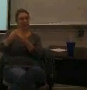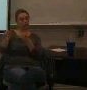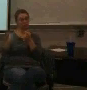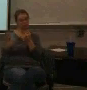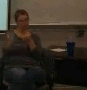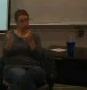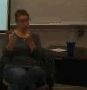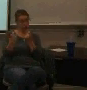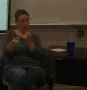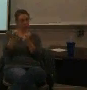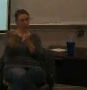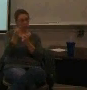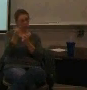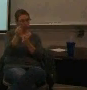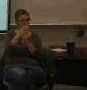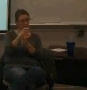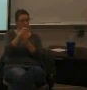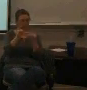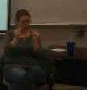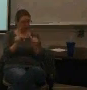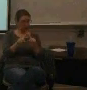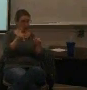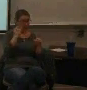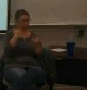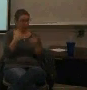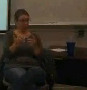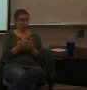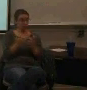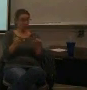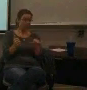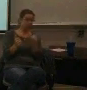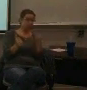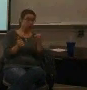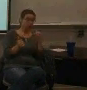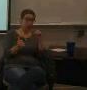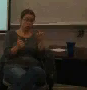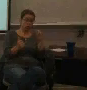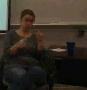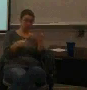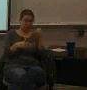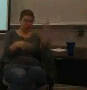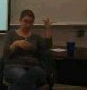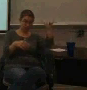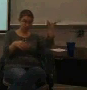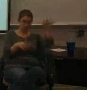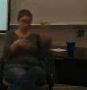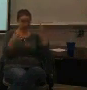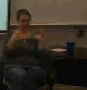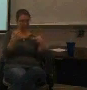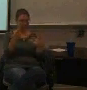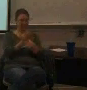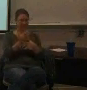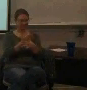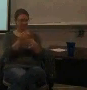here is holding the conformation, but if you have a lot of other ions out there, it tends to interfere with their ability to use